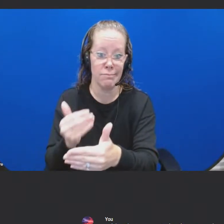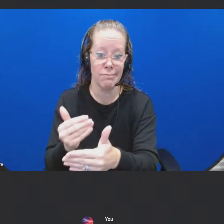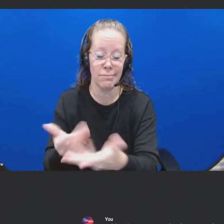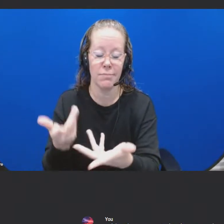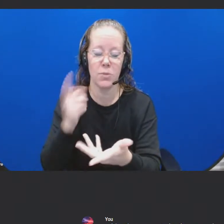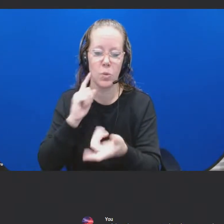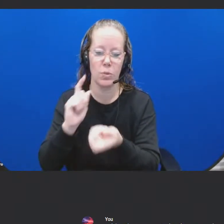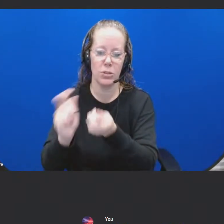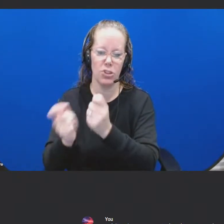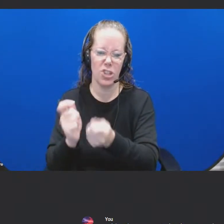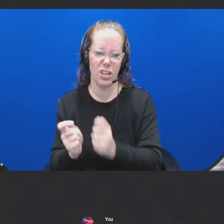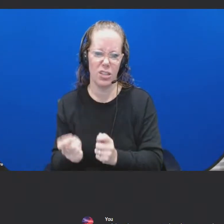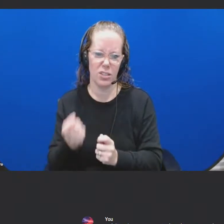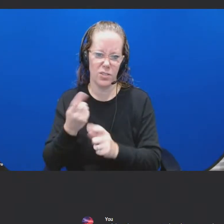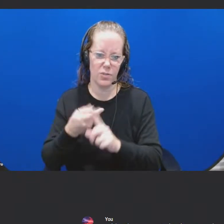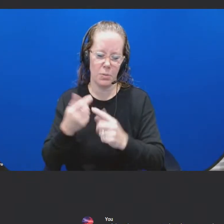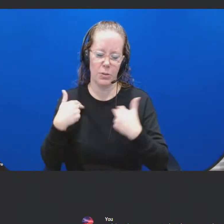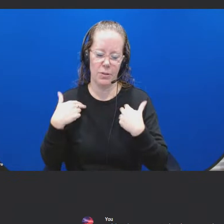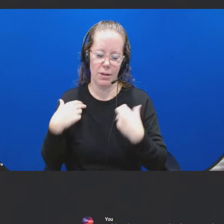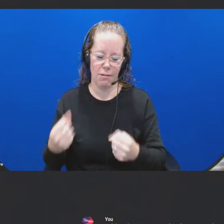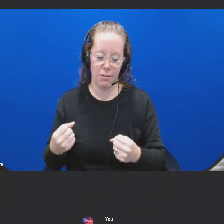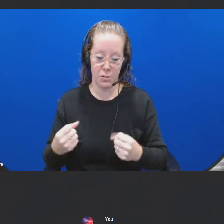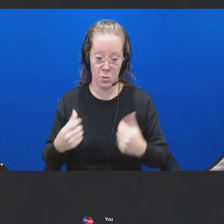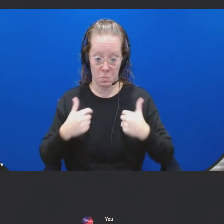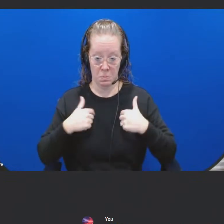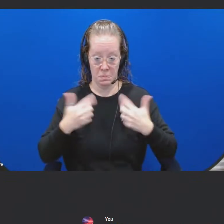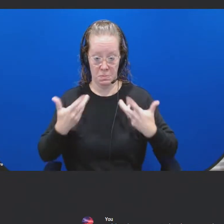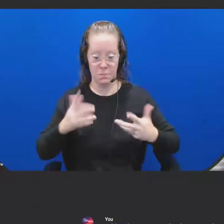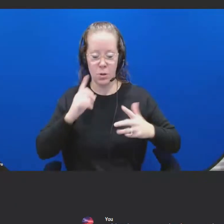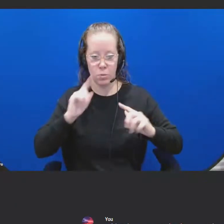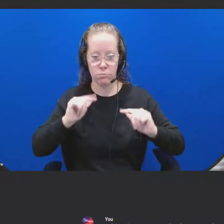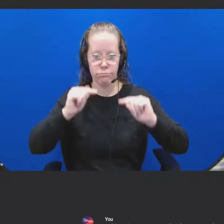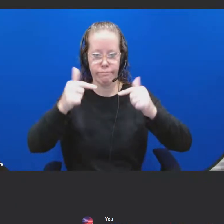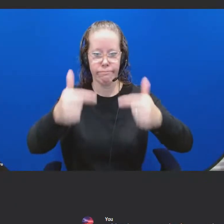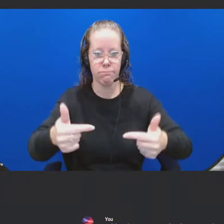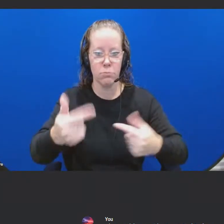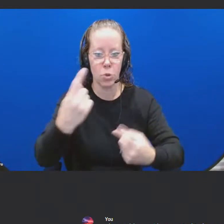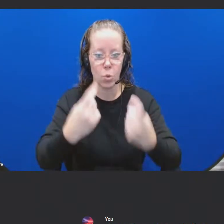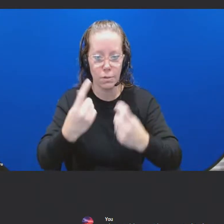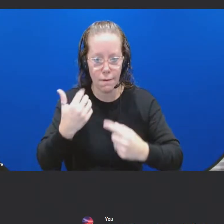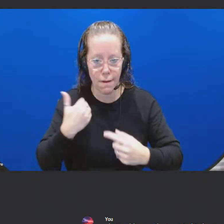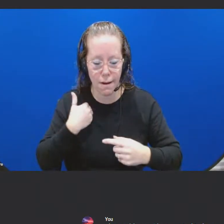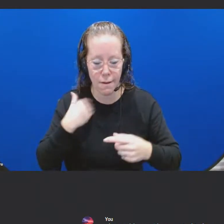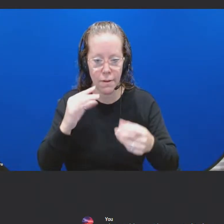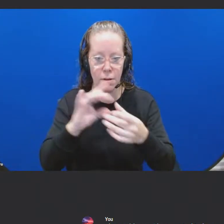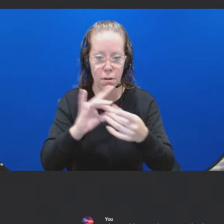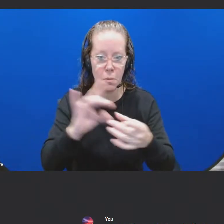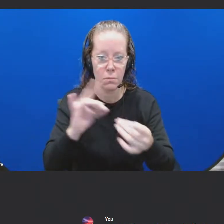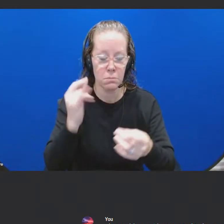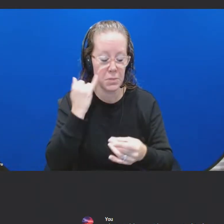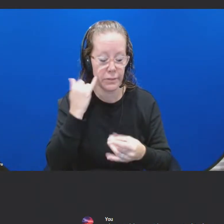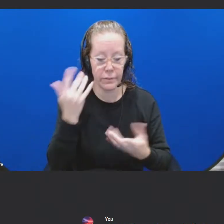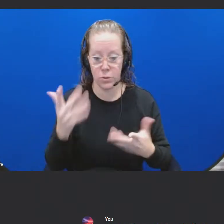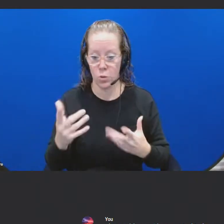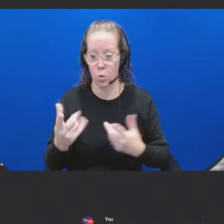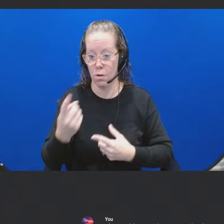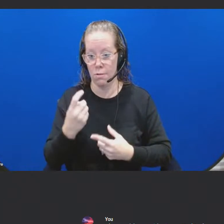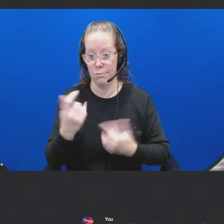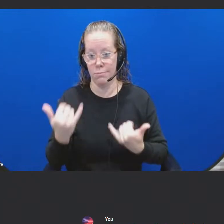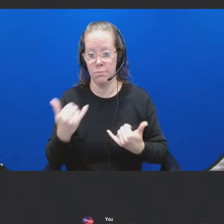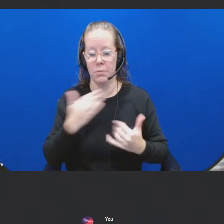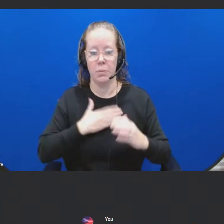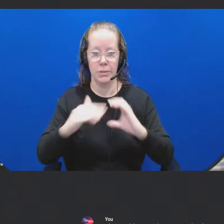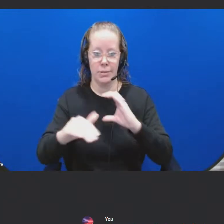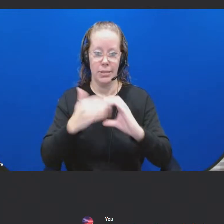made. So I will open it up for any questions that anybody may have. If you don't want to ask now, please email